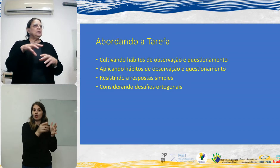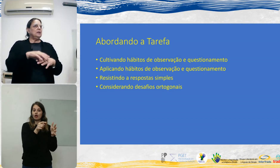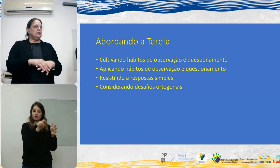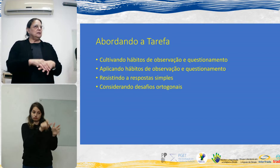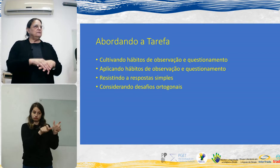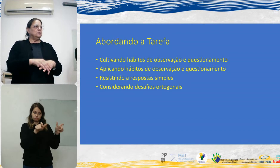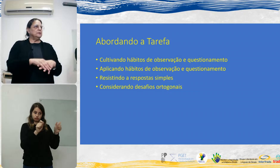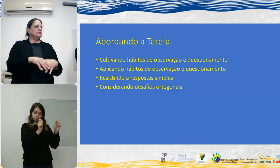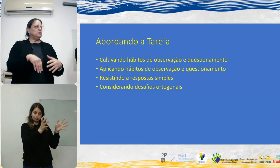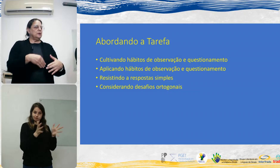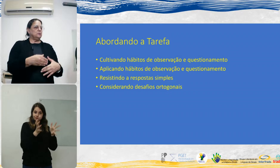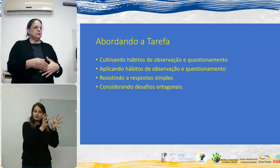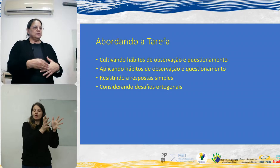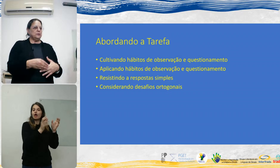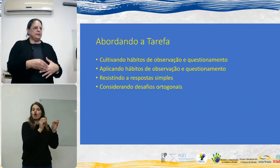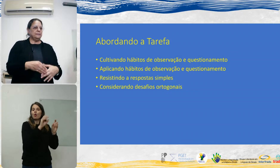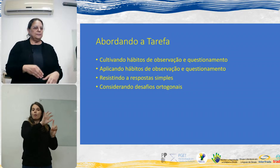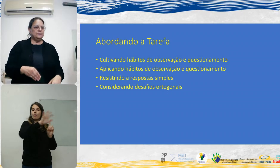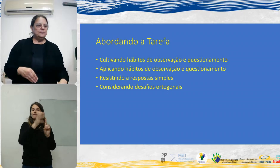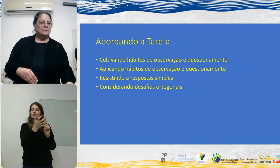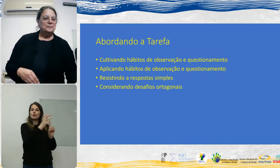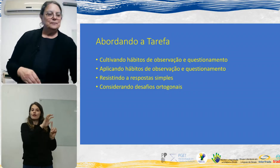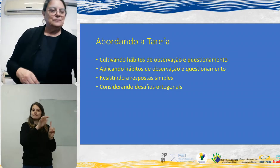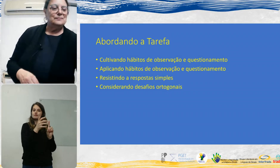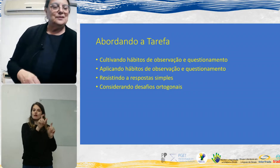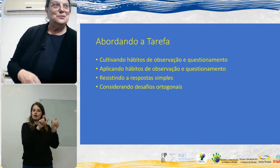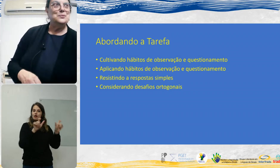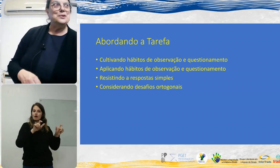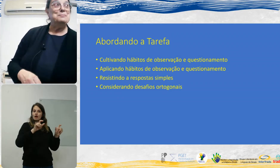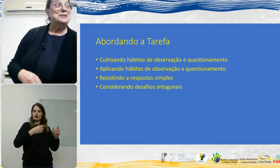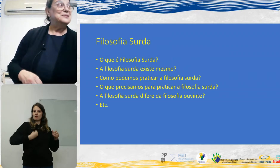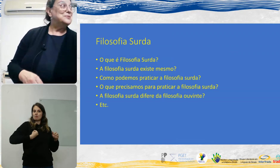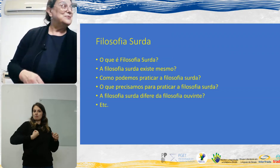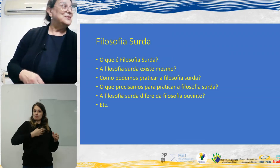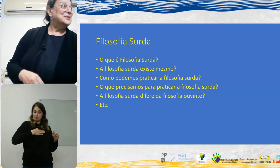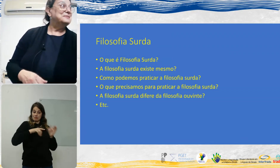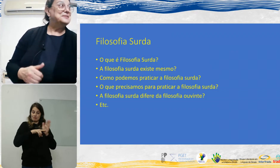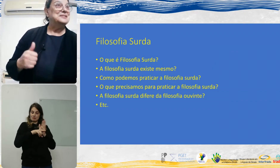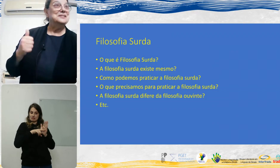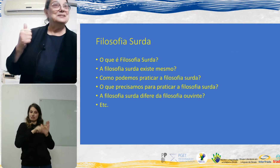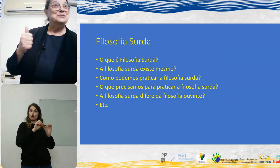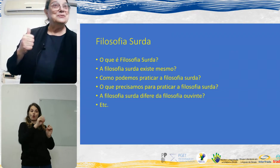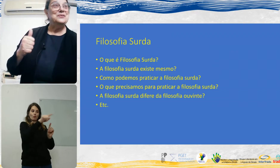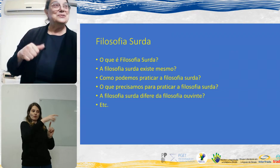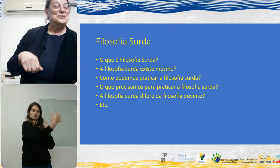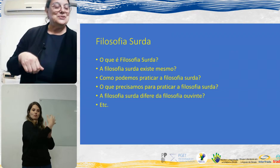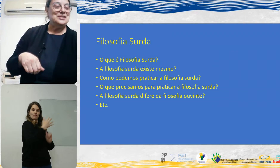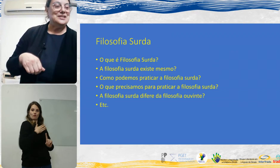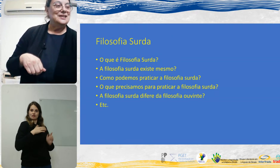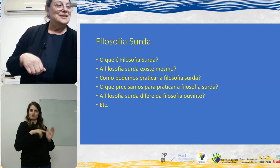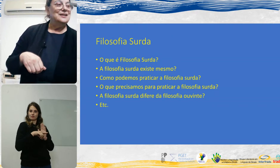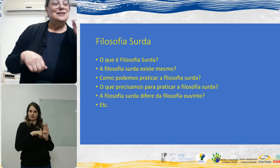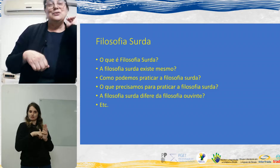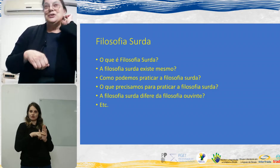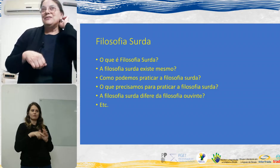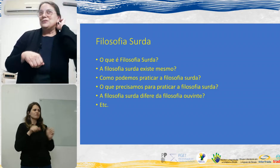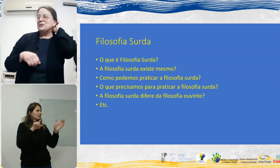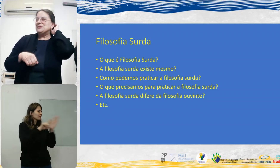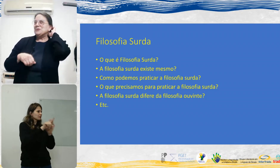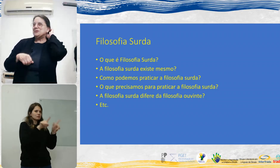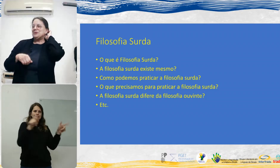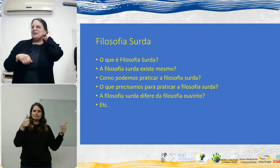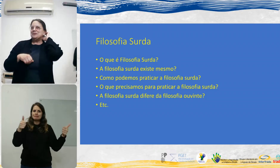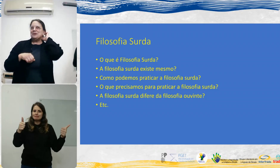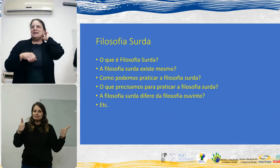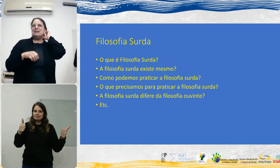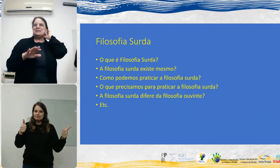those influence what we're doing? You all with me so far? Still, so far so good. I know you're not